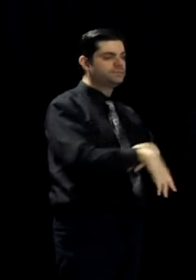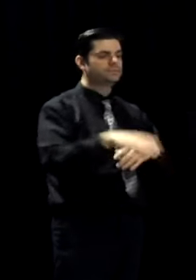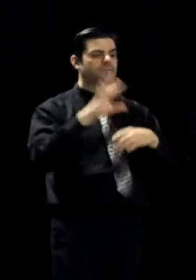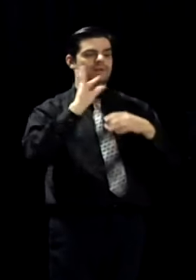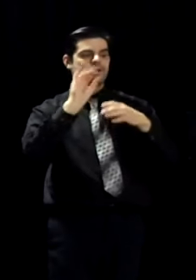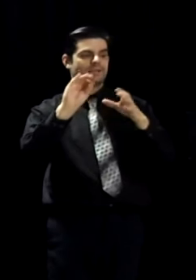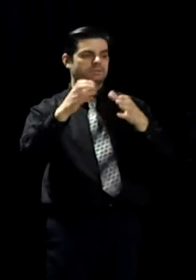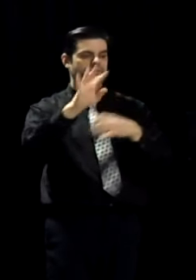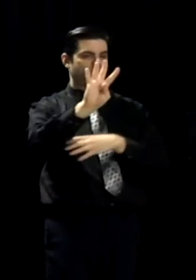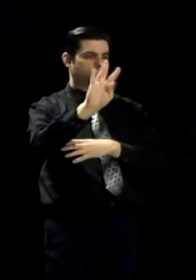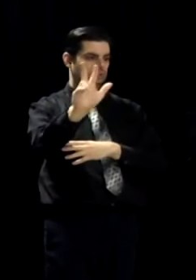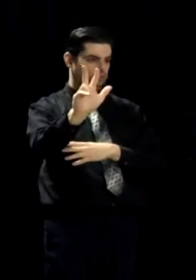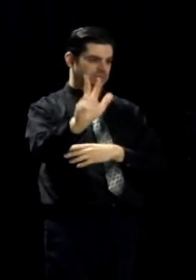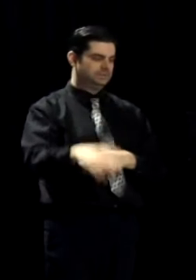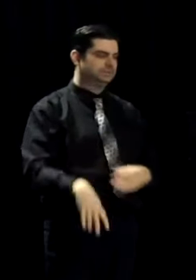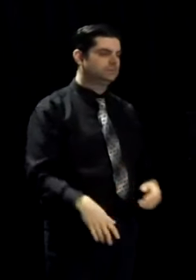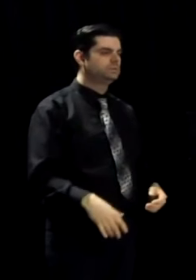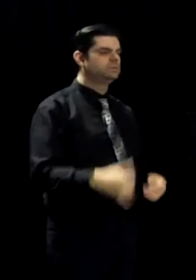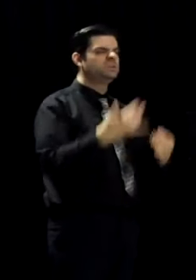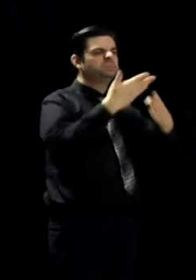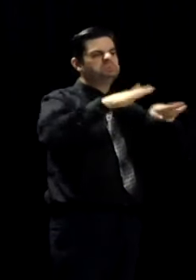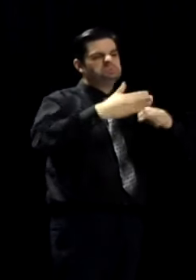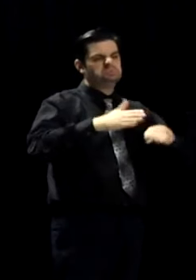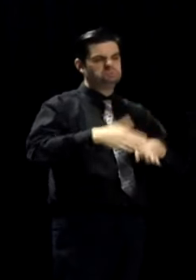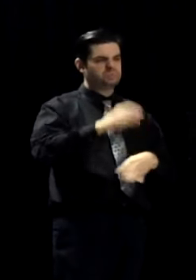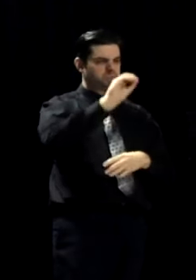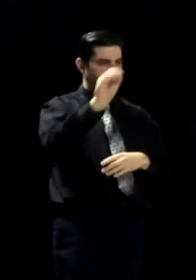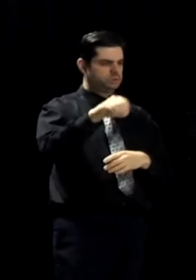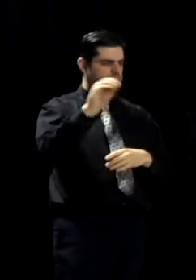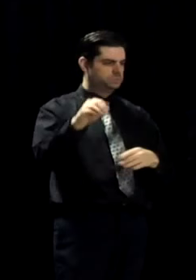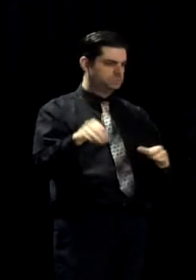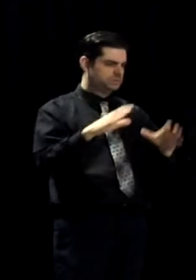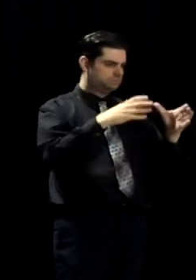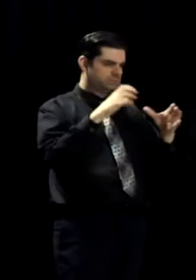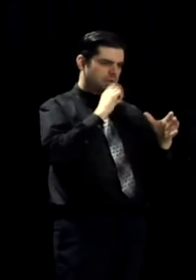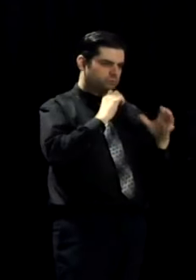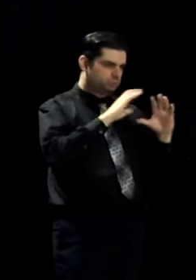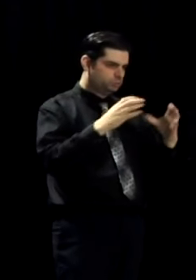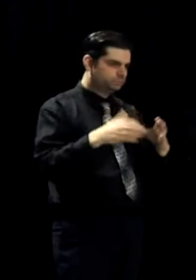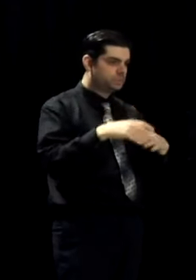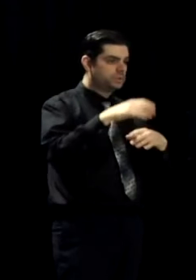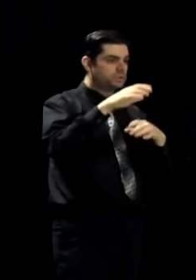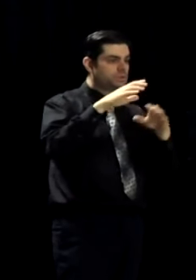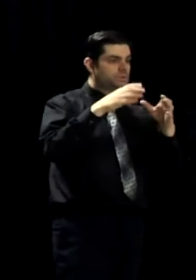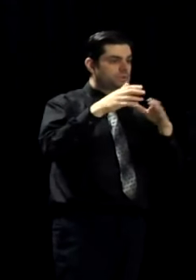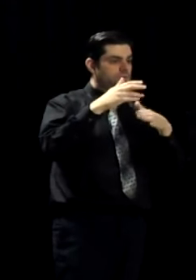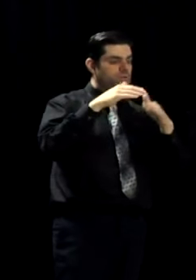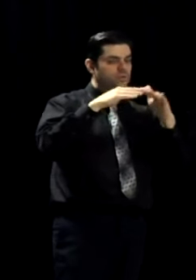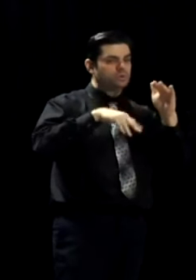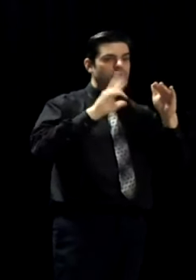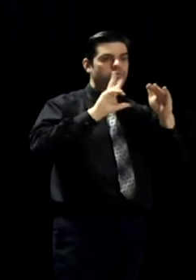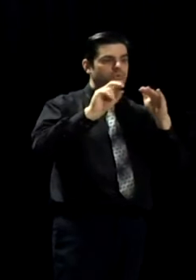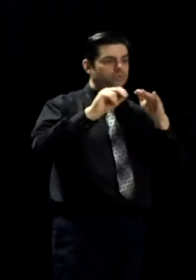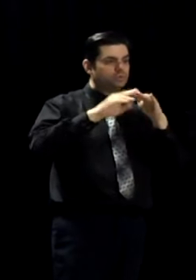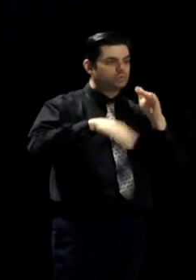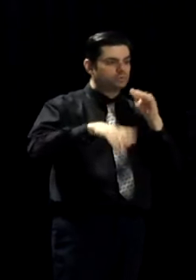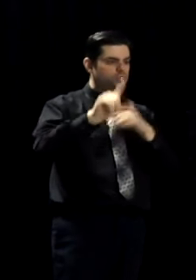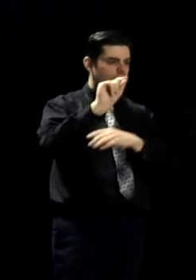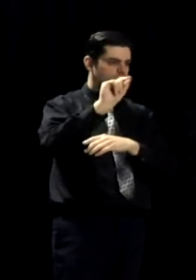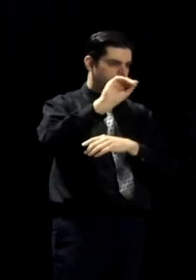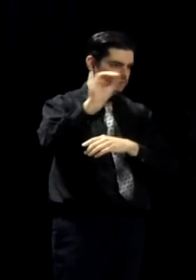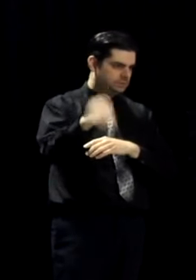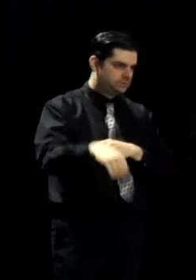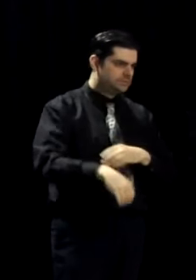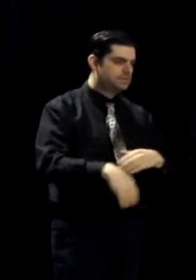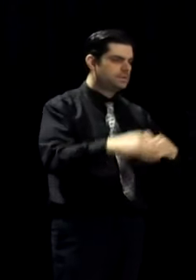over 60. When we break down the municipalities, City of Syracuse, 519 total cases,